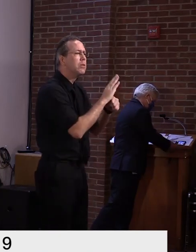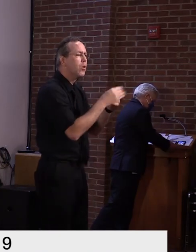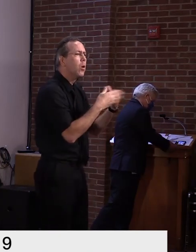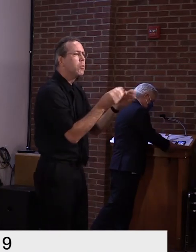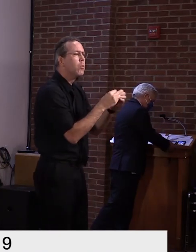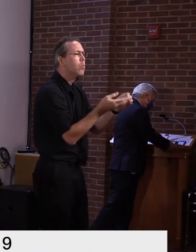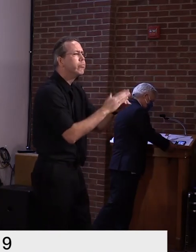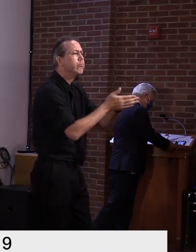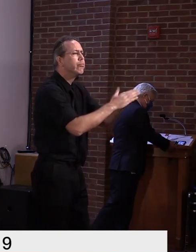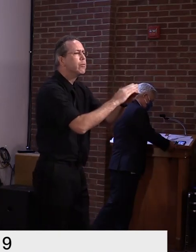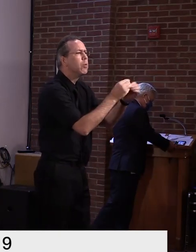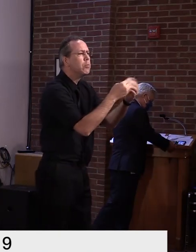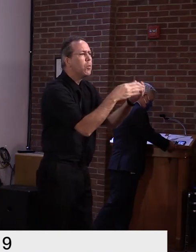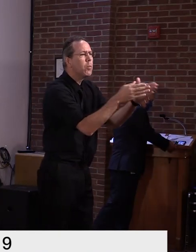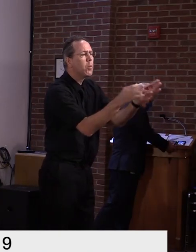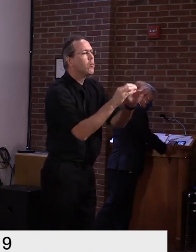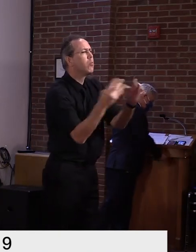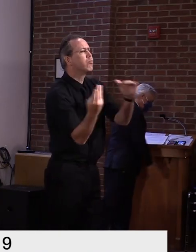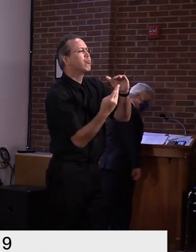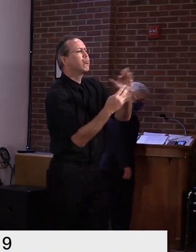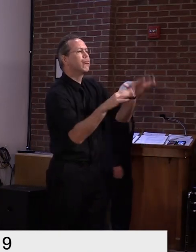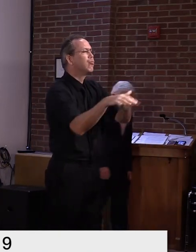continue along this path, we can get through